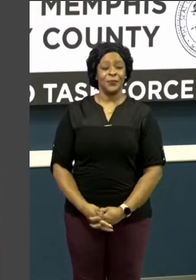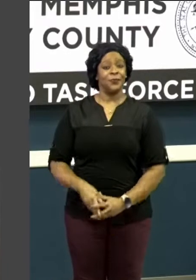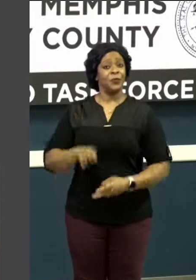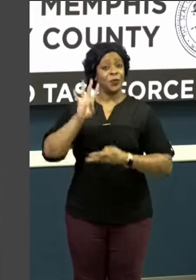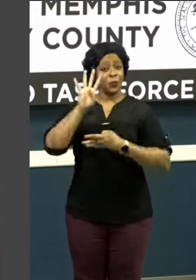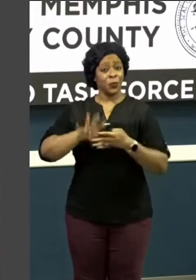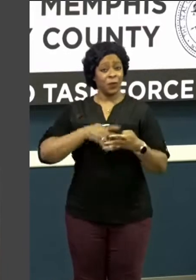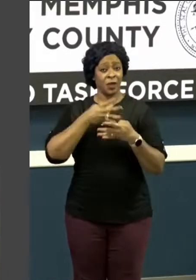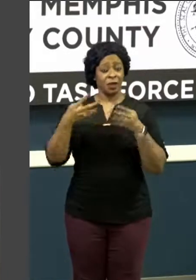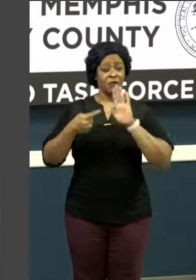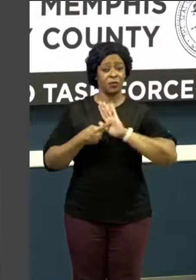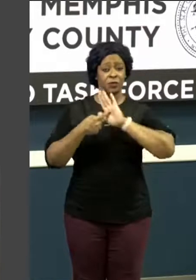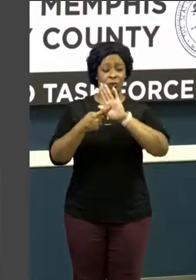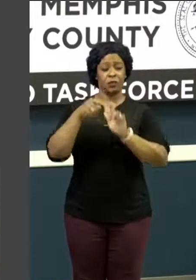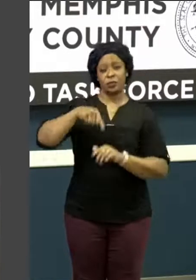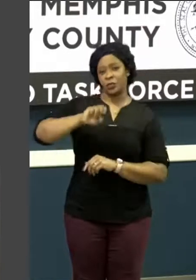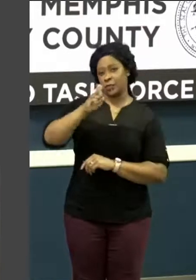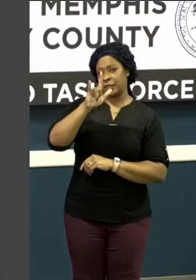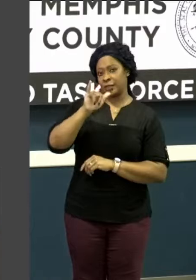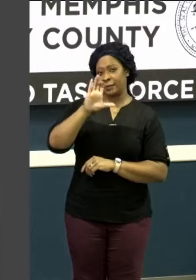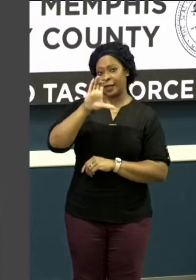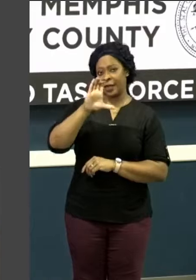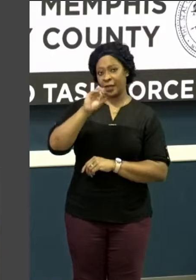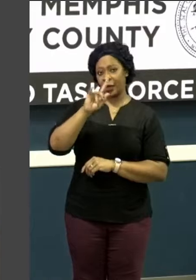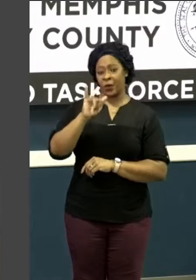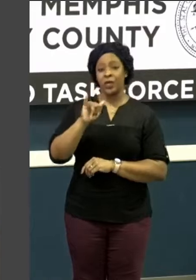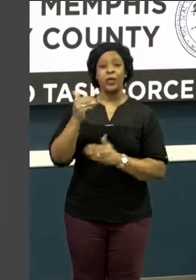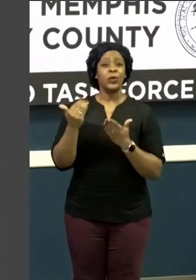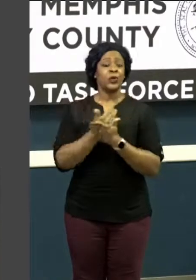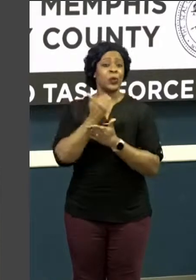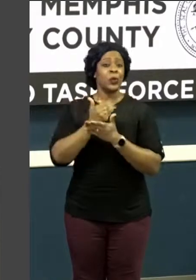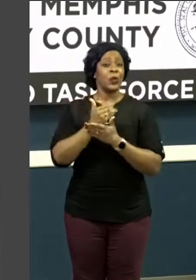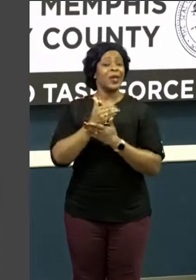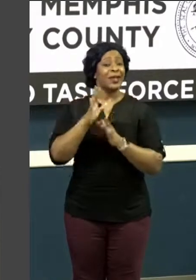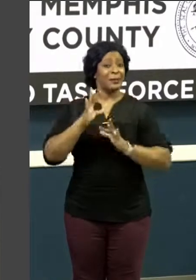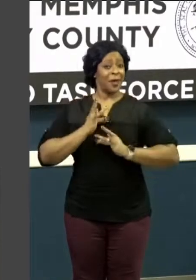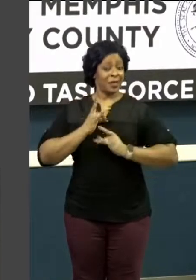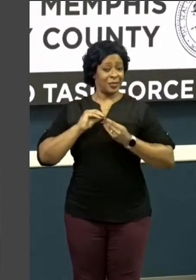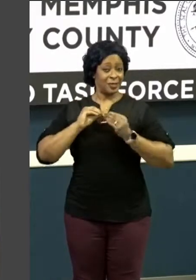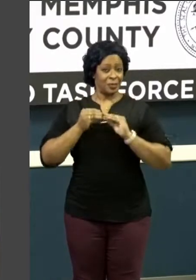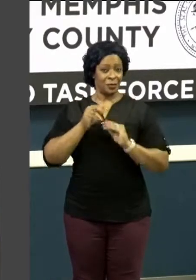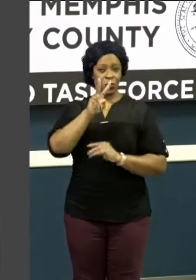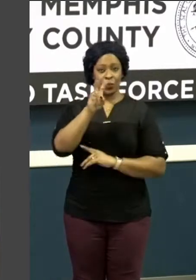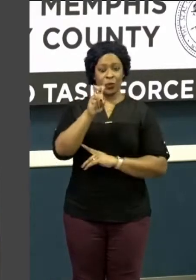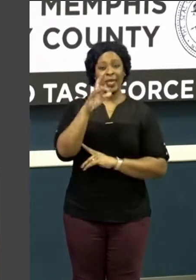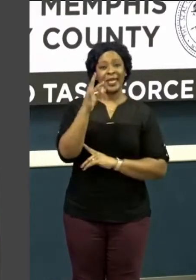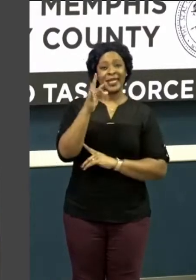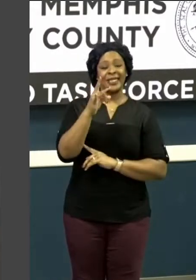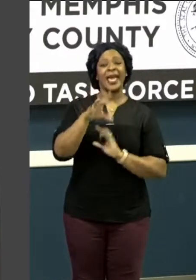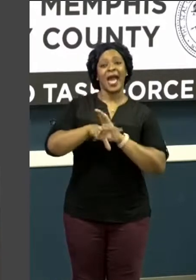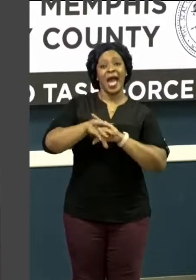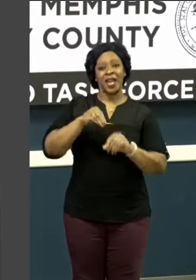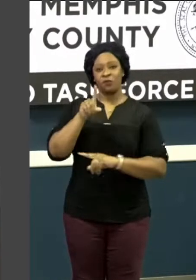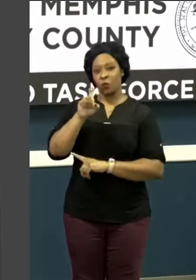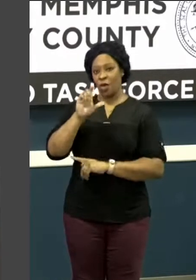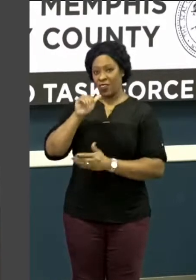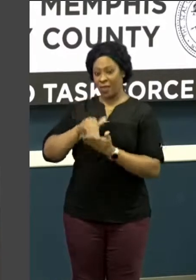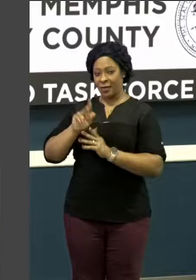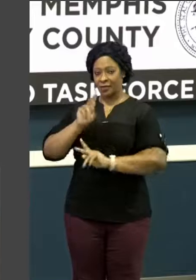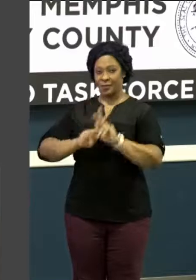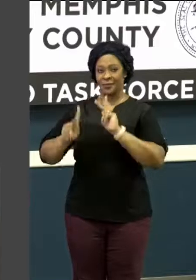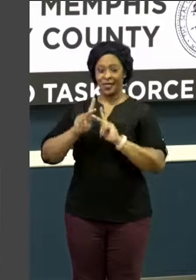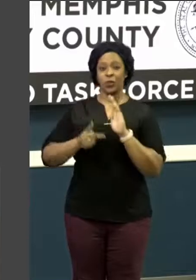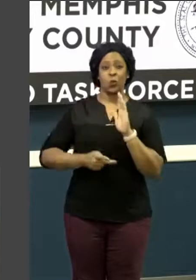graph shows, Shelby County's daily new case rate of 218.1 per 100,000 is more than